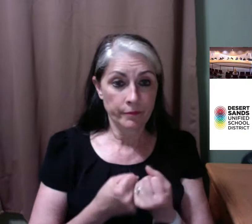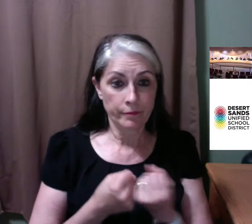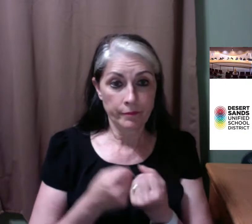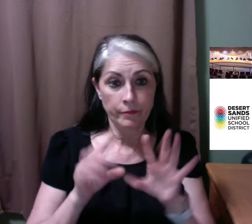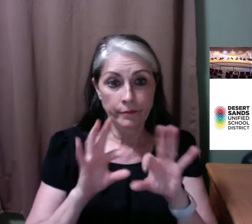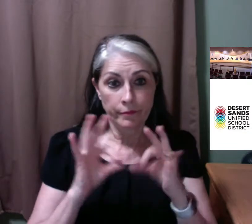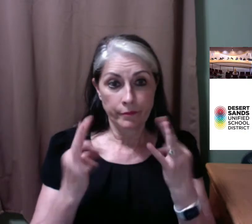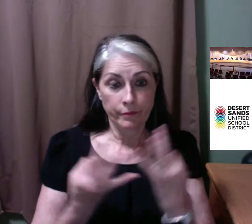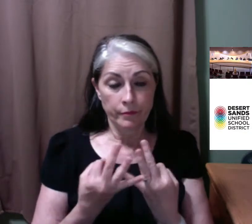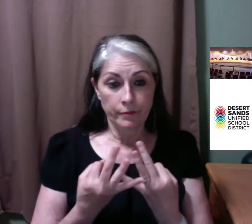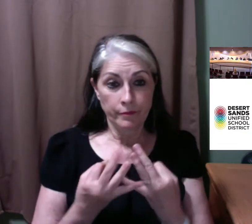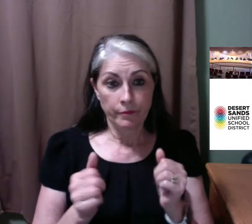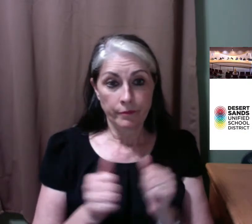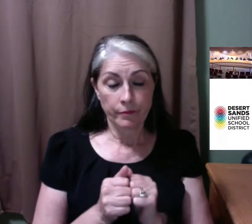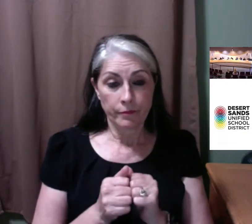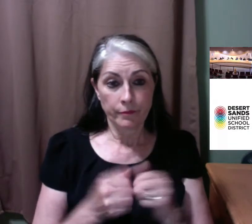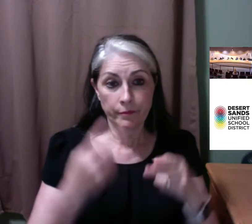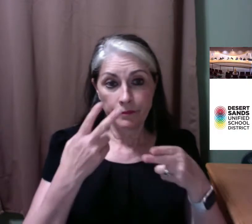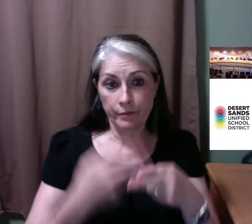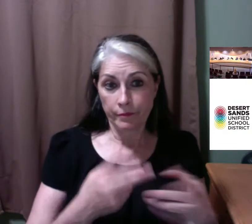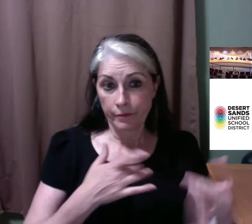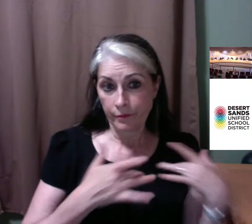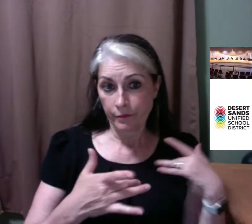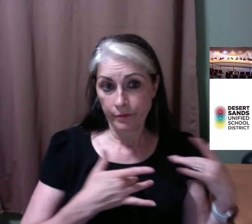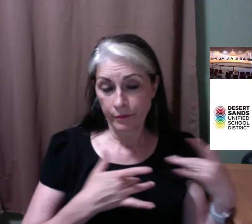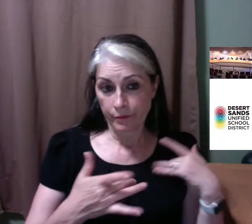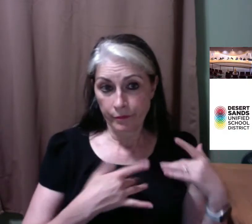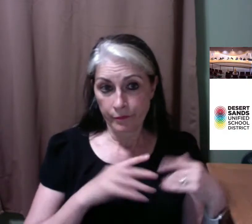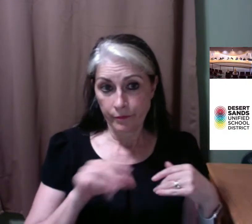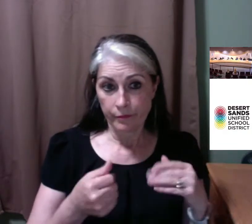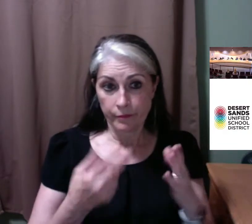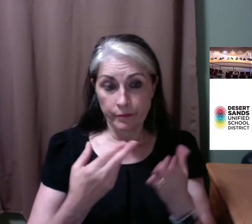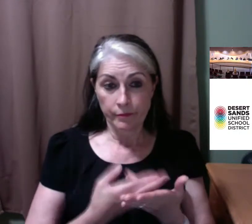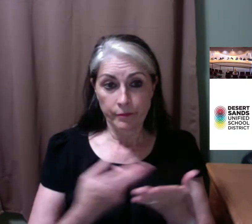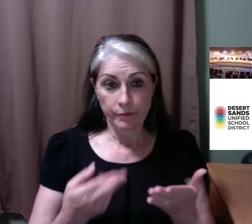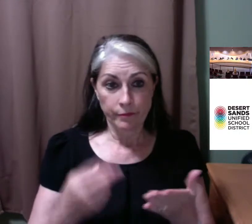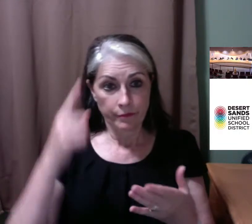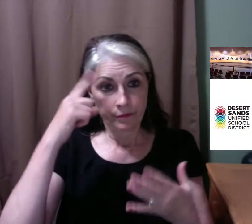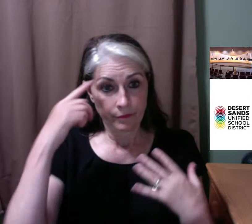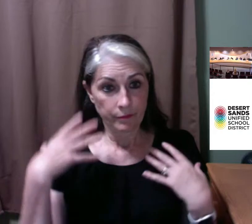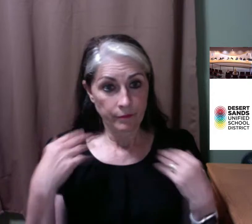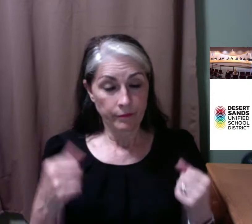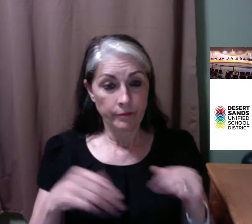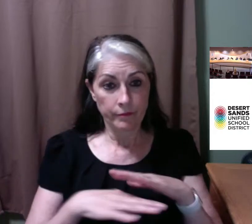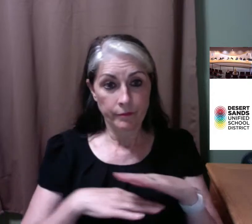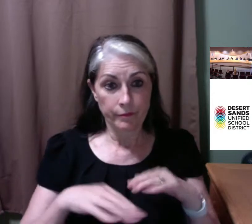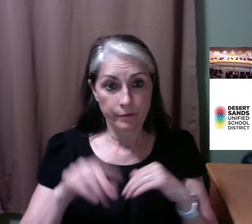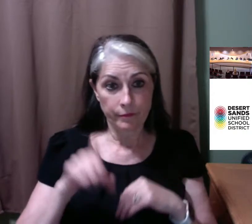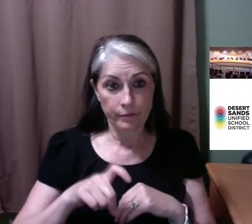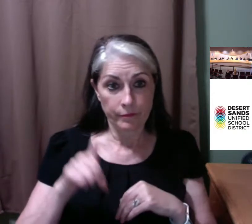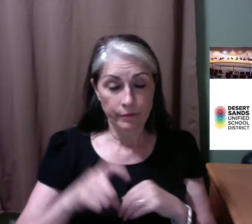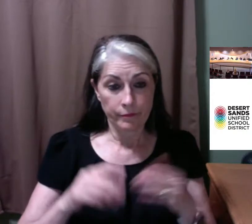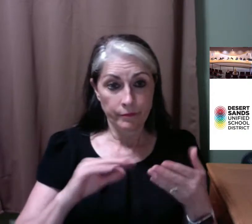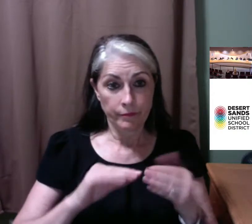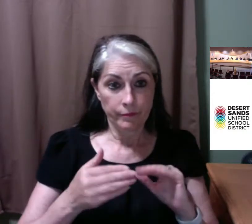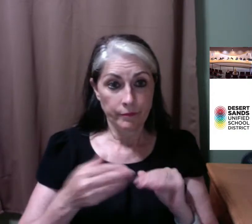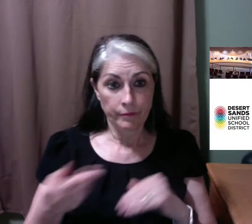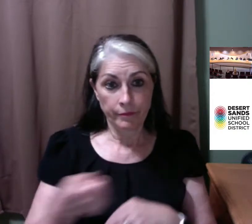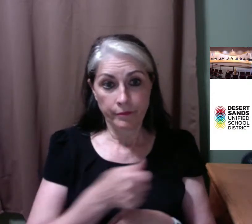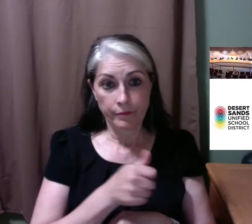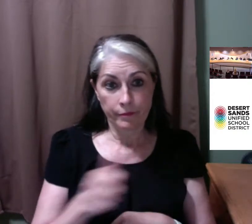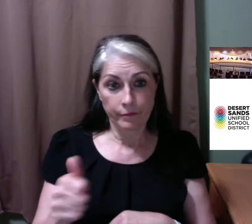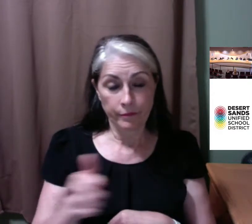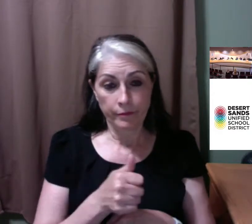families with attendance concerns and assist with other resources for mental health, basic needs, and community liaison